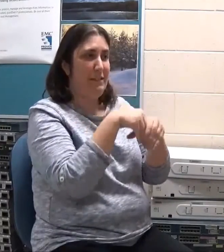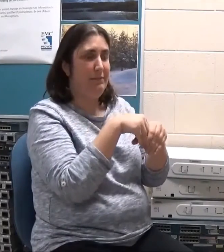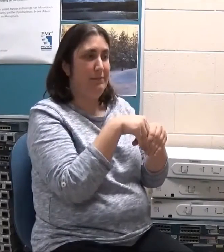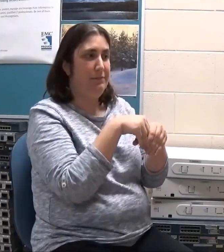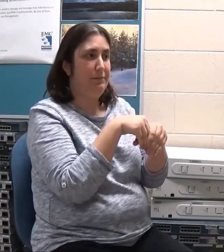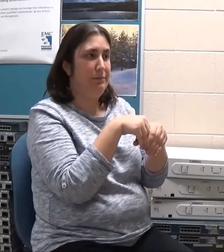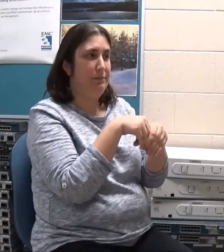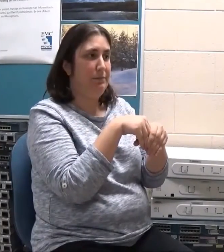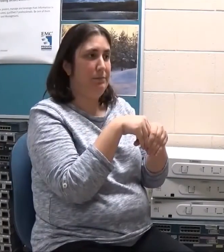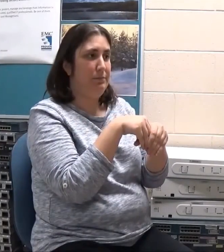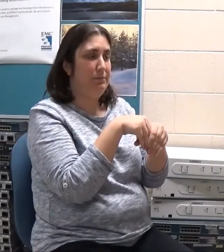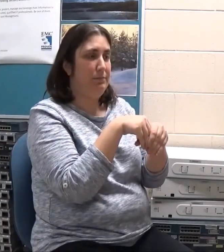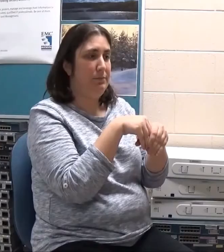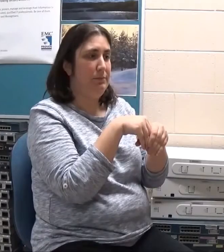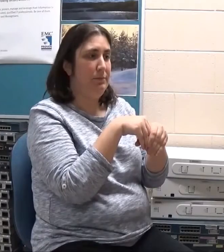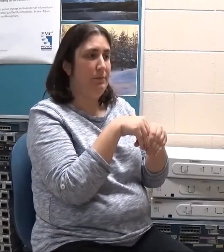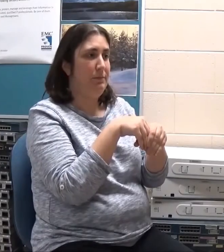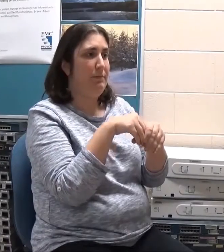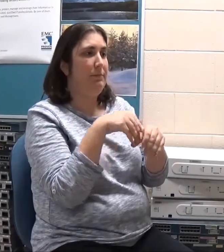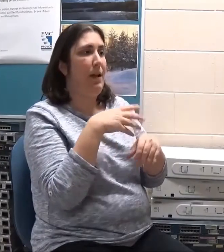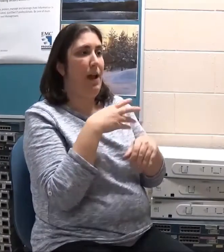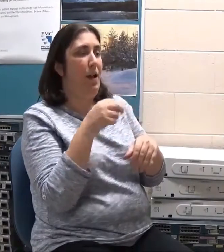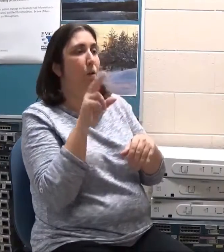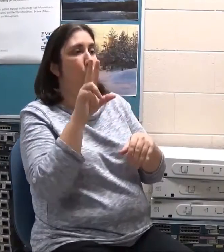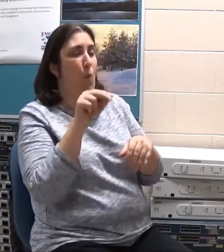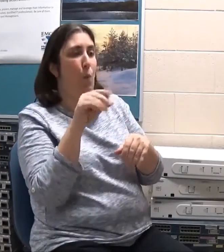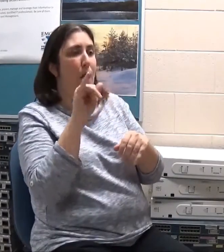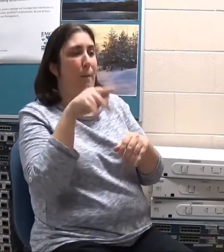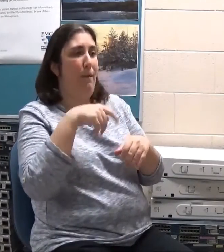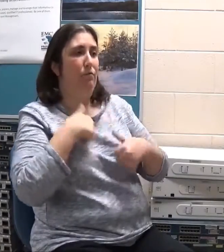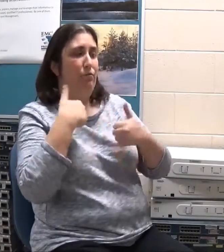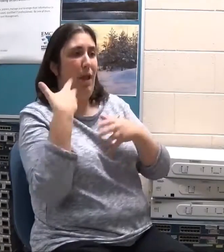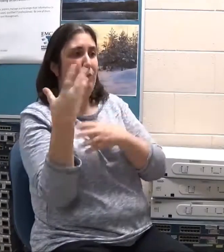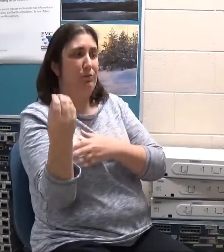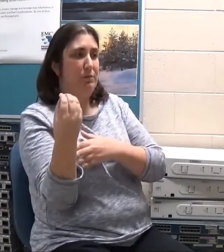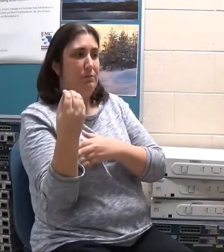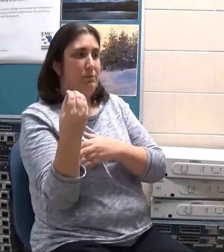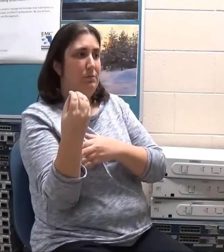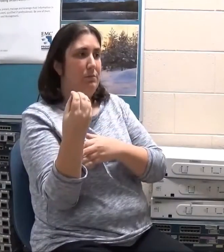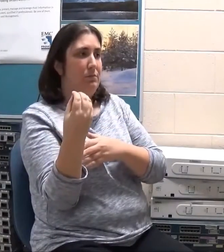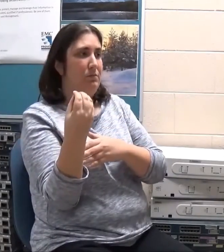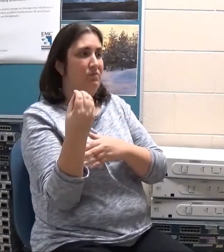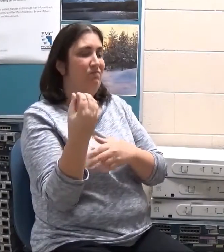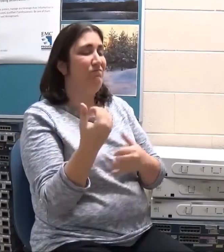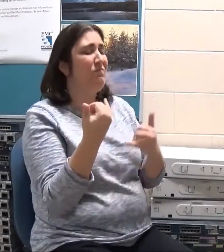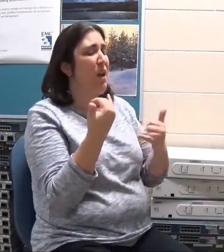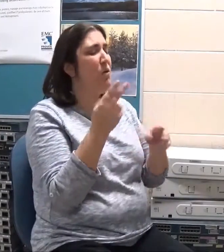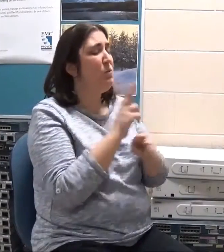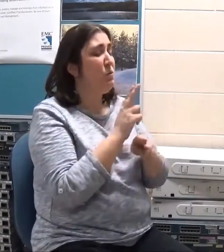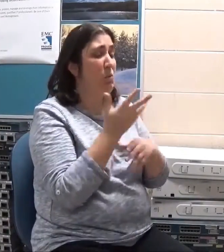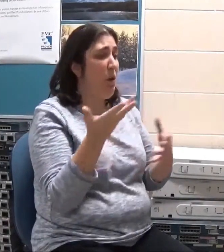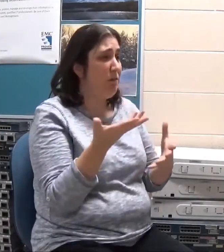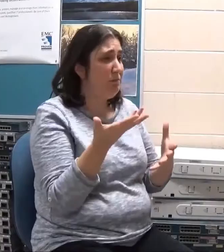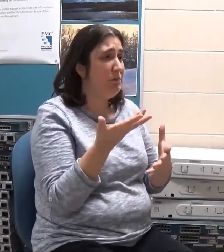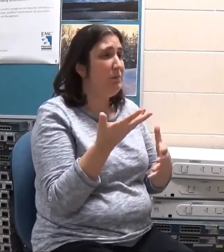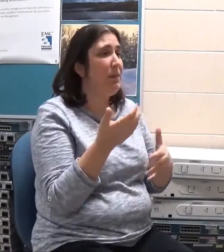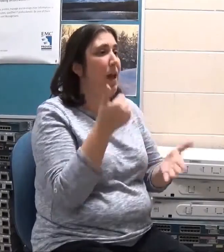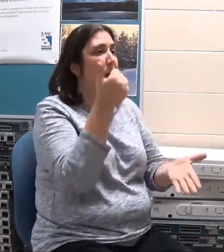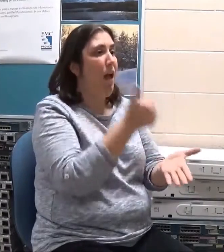and no IP address outside. So let's use the help